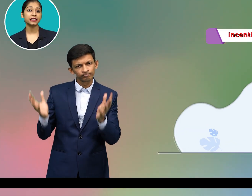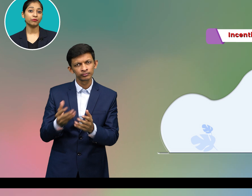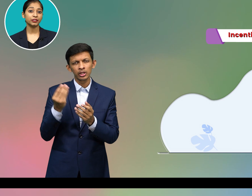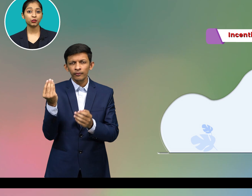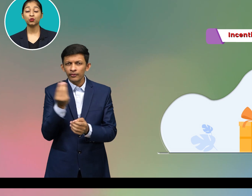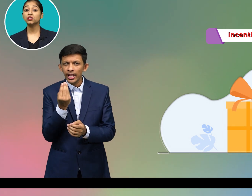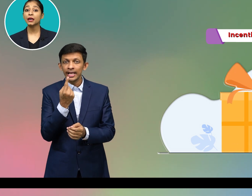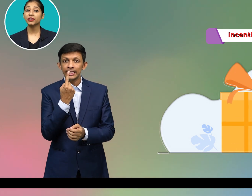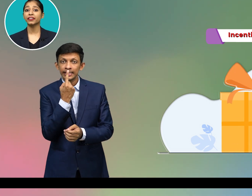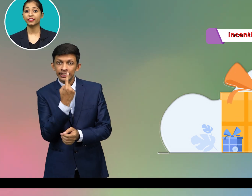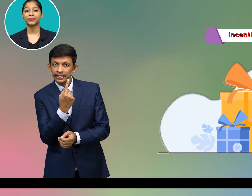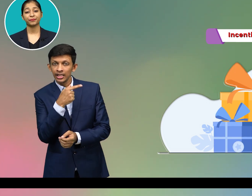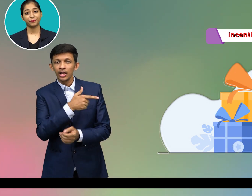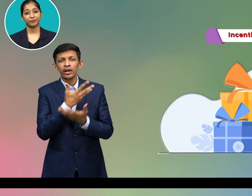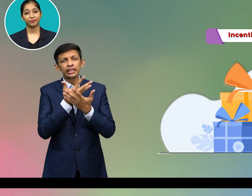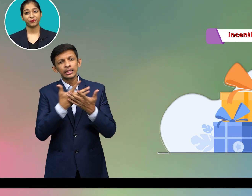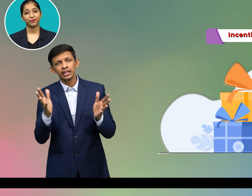Encourages someone to do something.